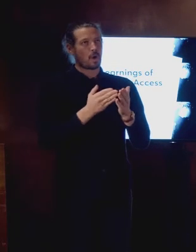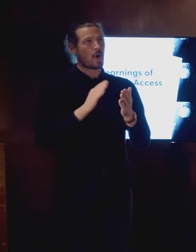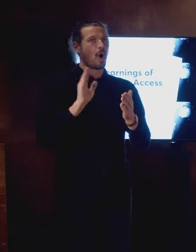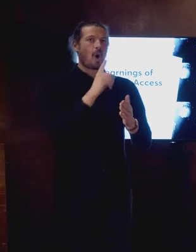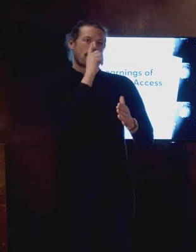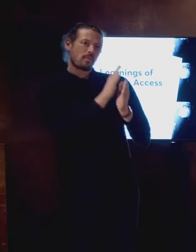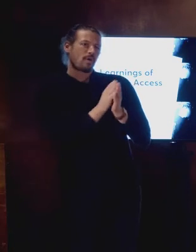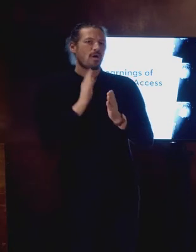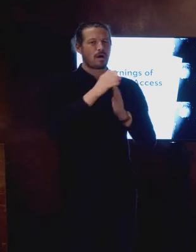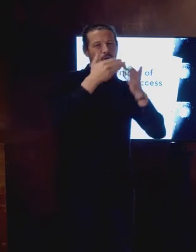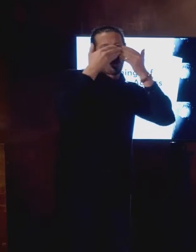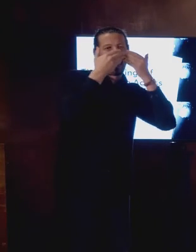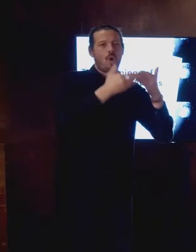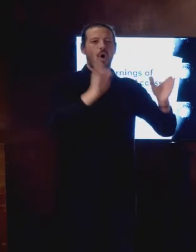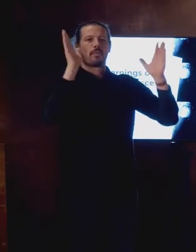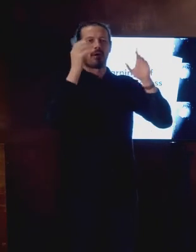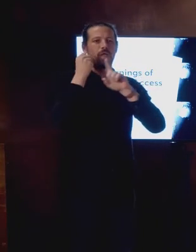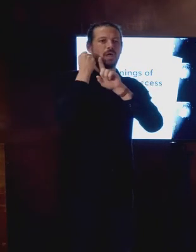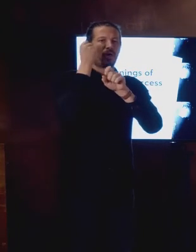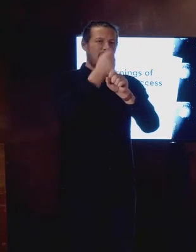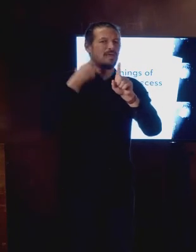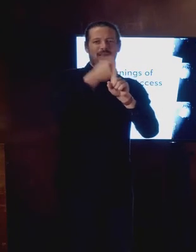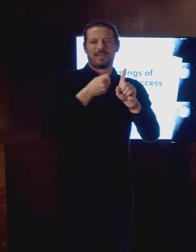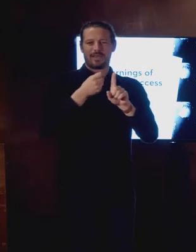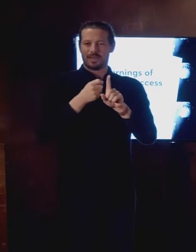and inviting and progressive, yet